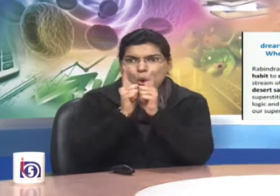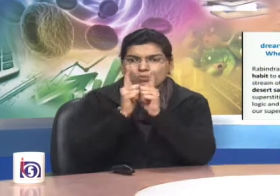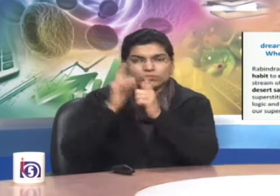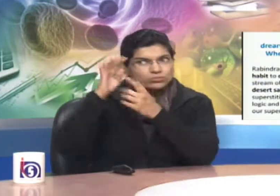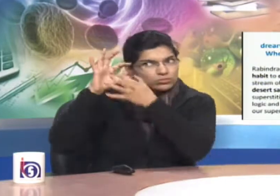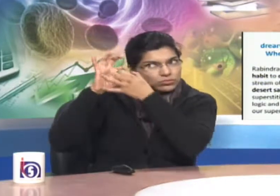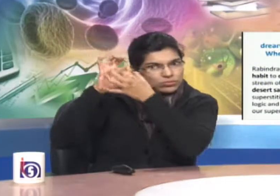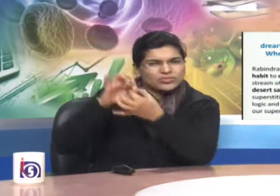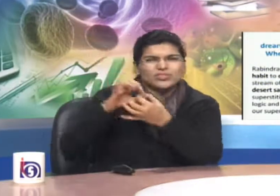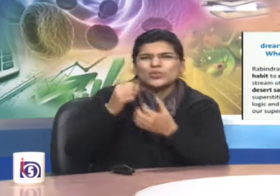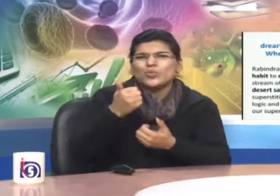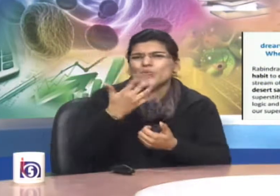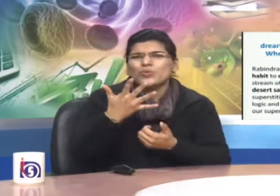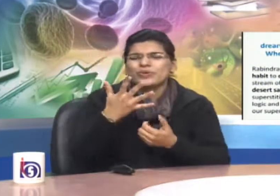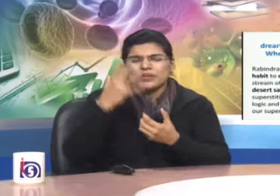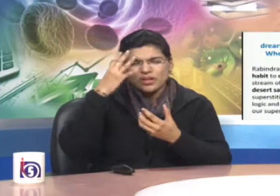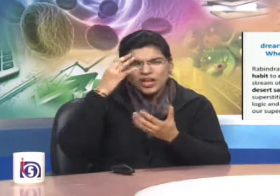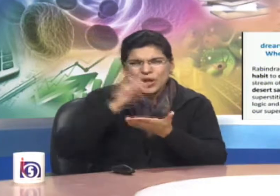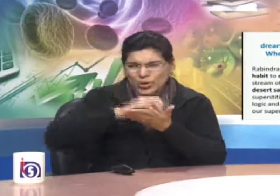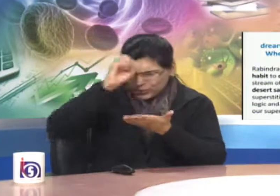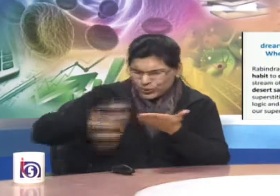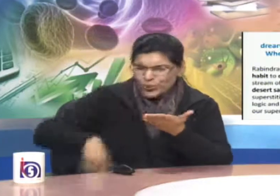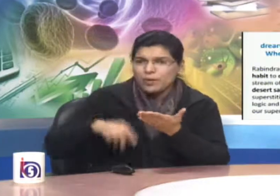Where there is no logic,